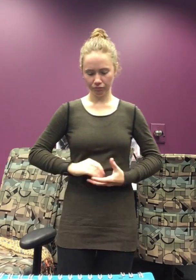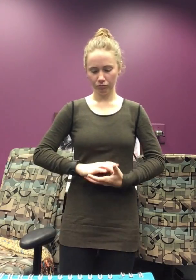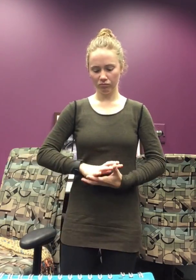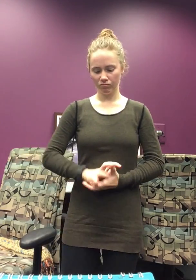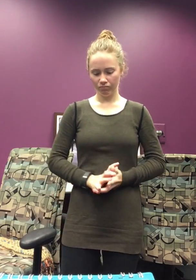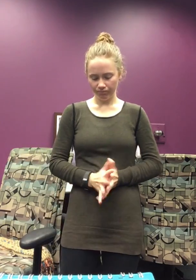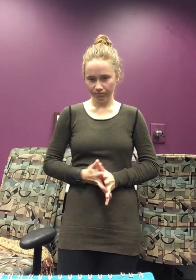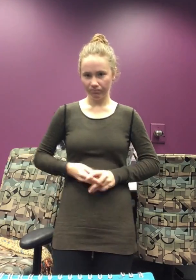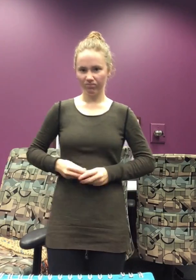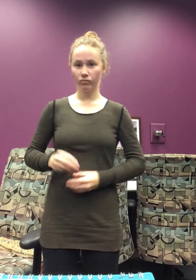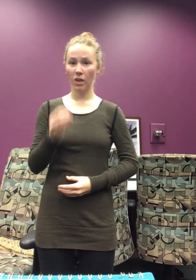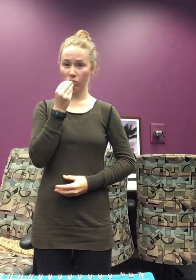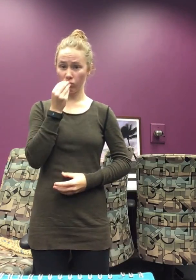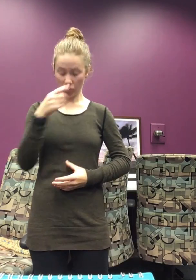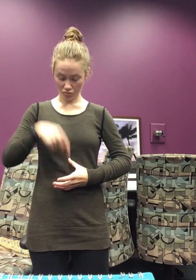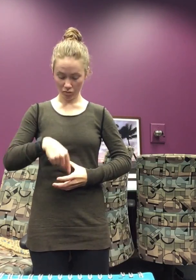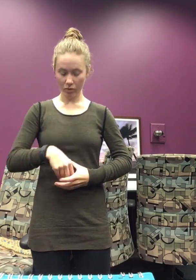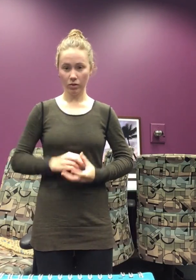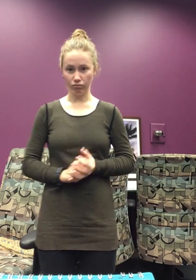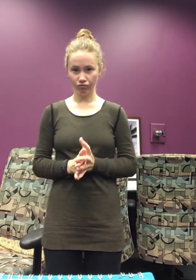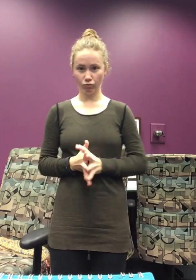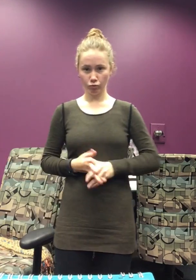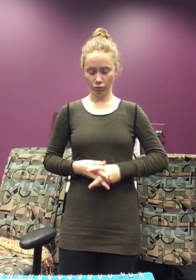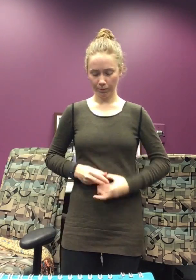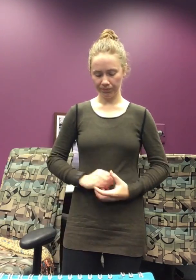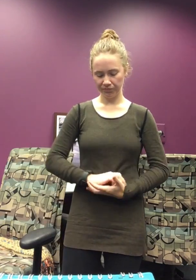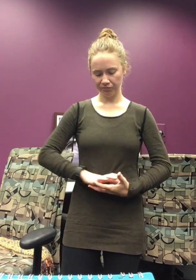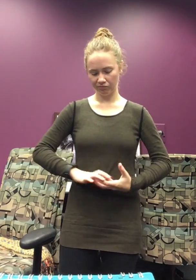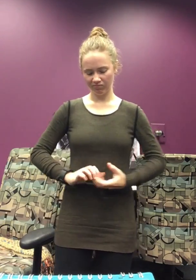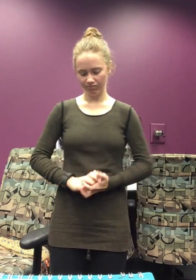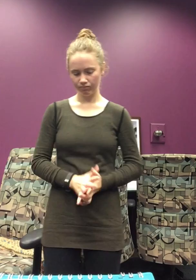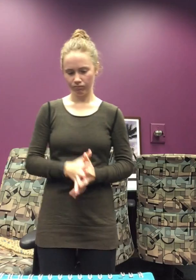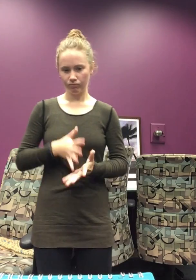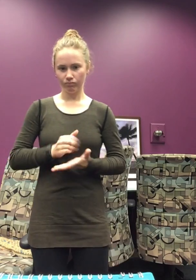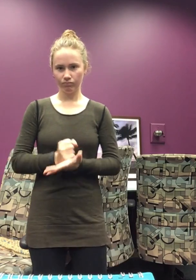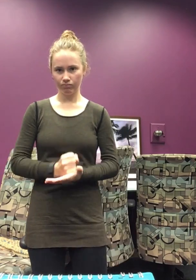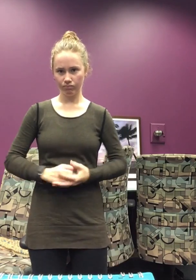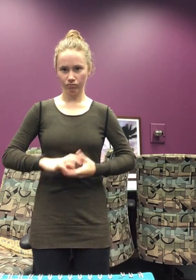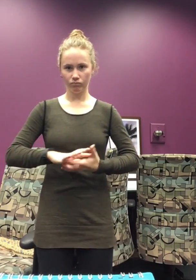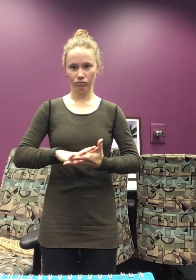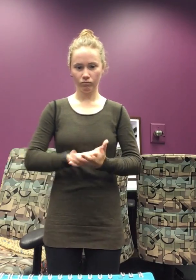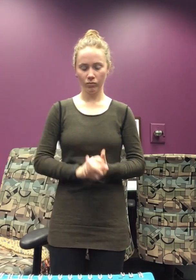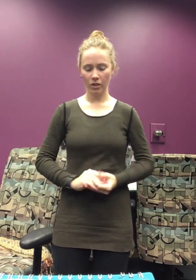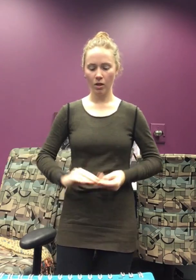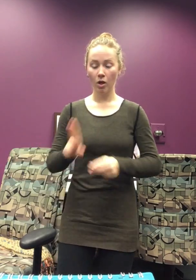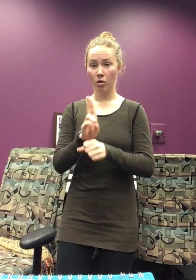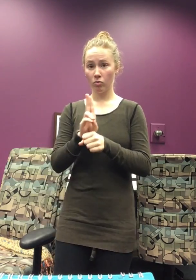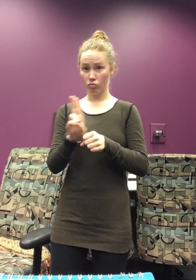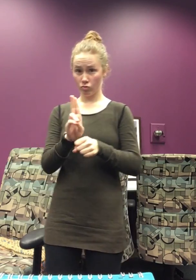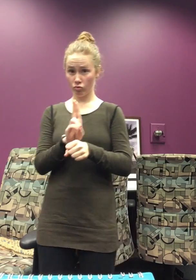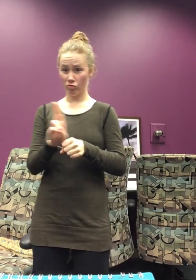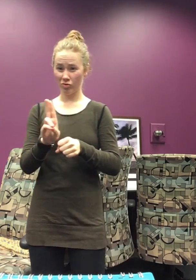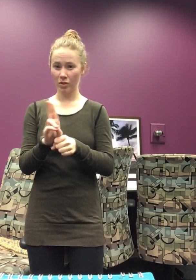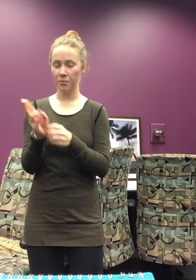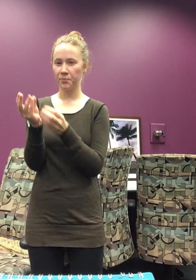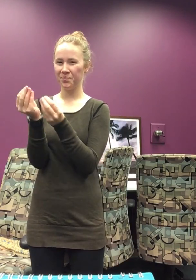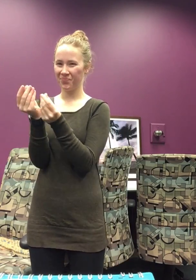churns it and helps break that food down, mixing it with digestive juices. Sounds a little bit gross, but it's